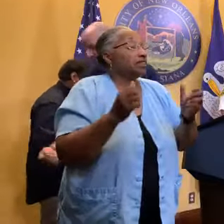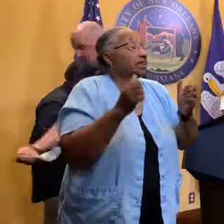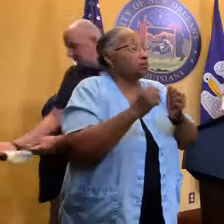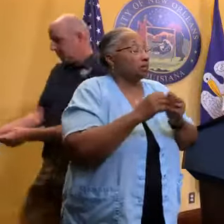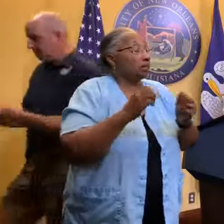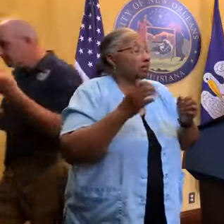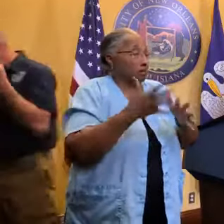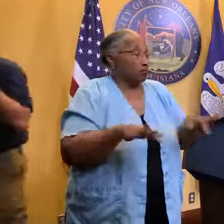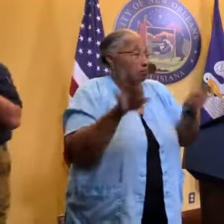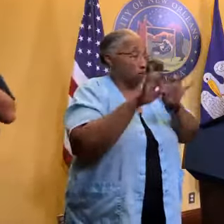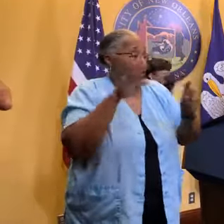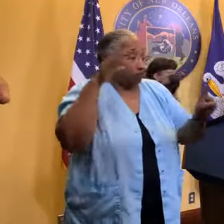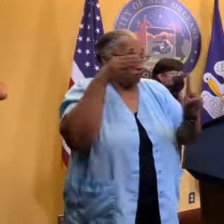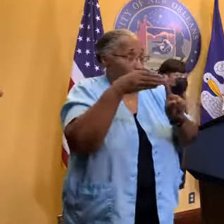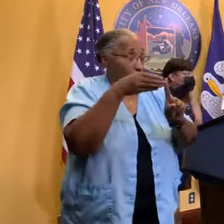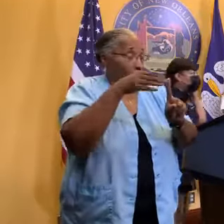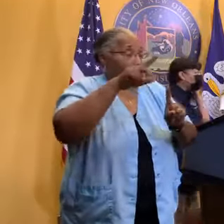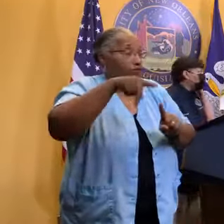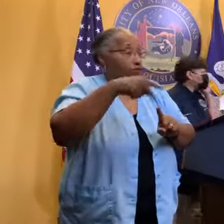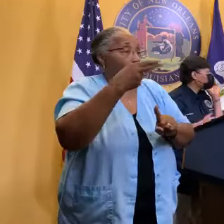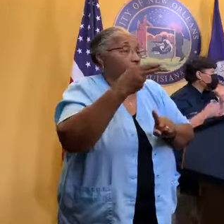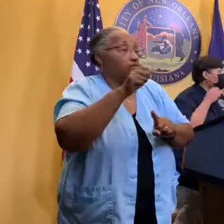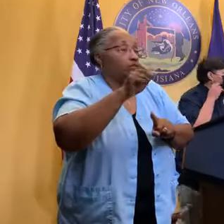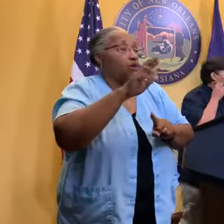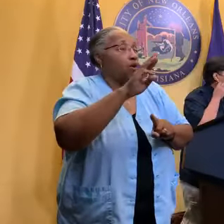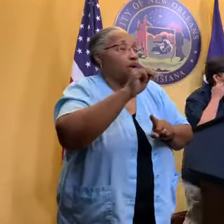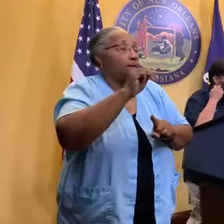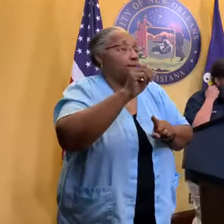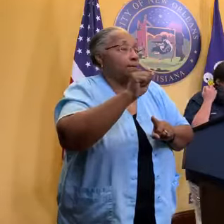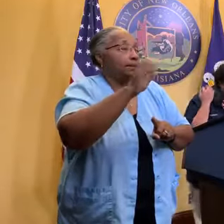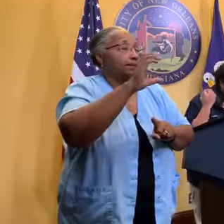priority of really focusing on pharmacies in the community as well.